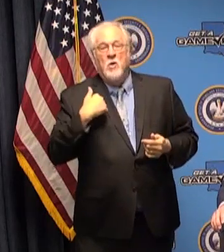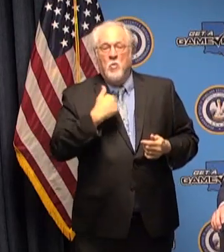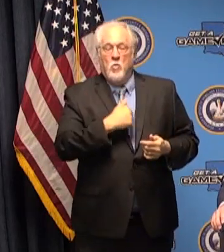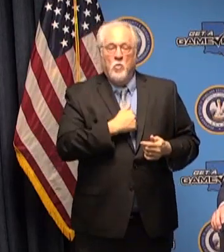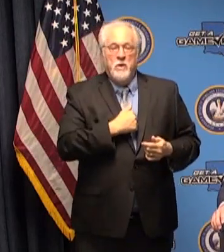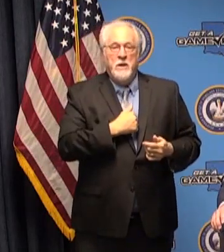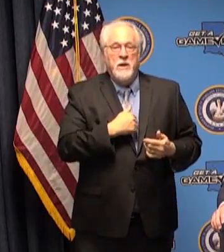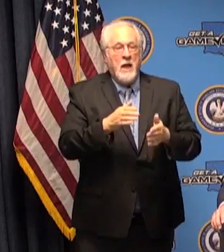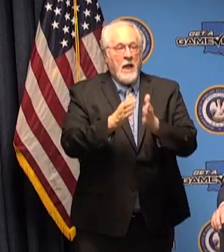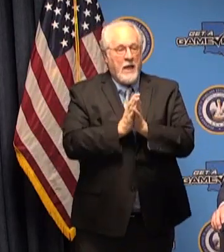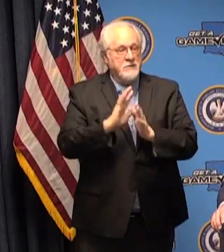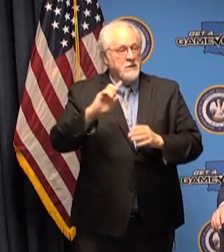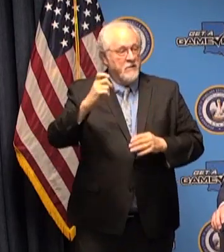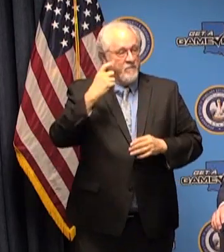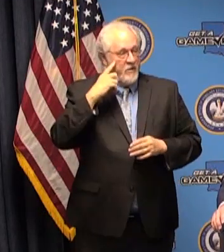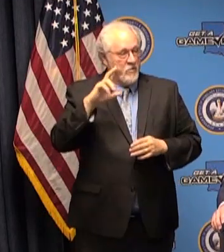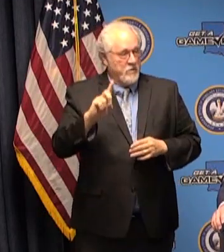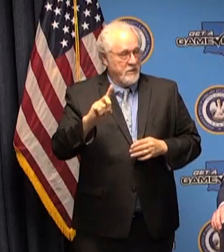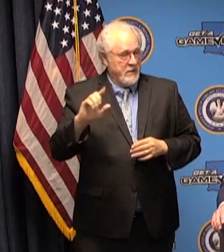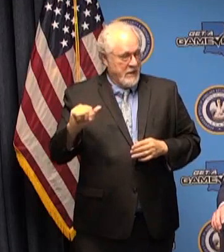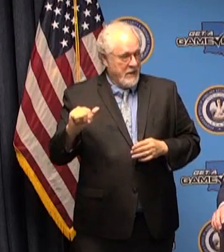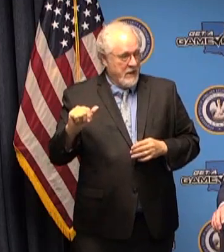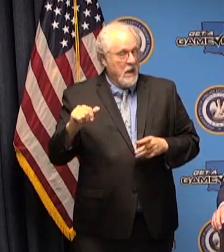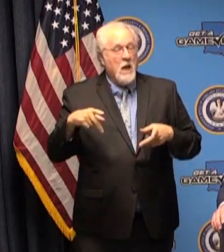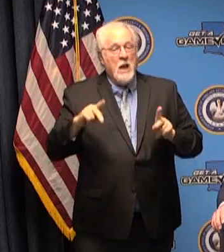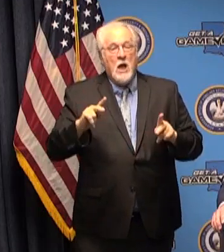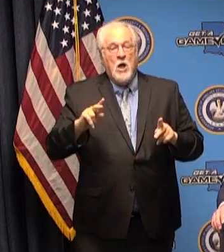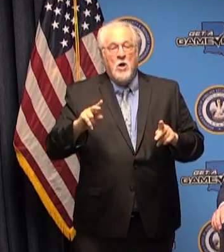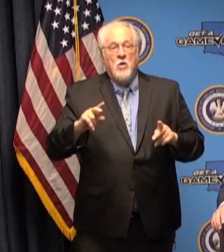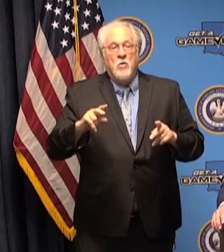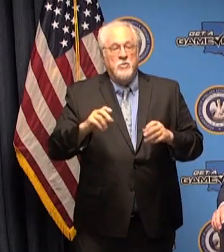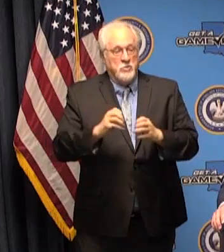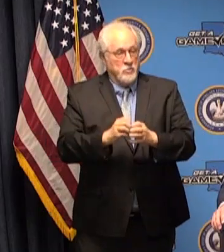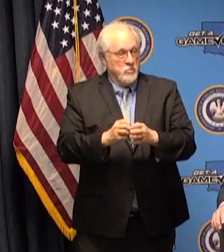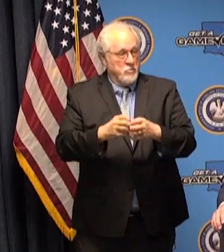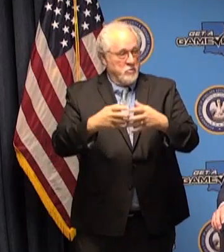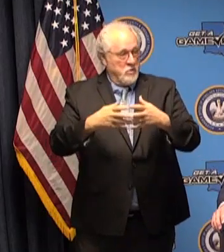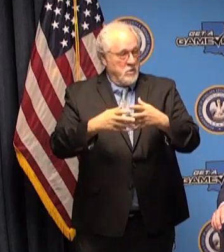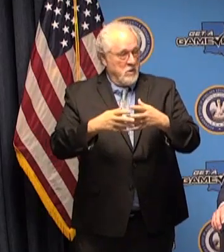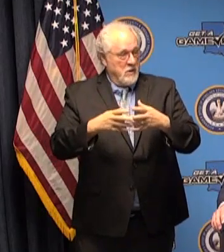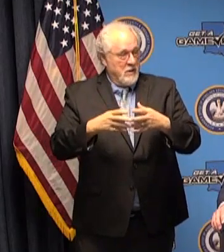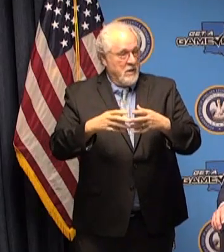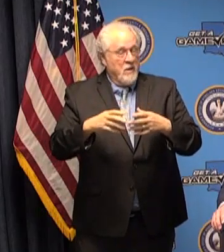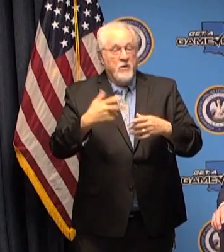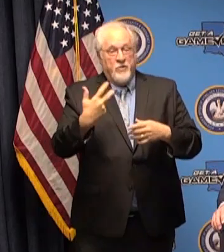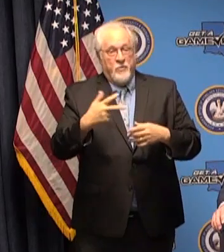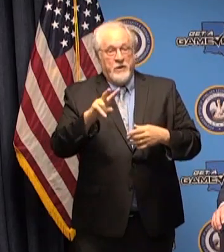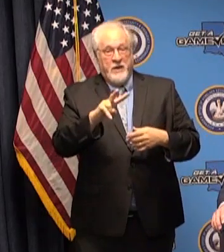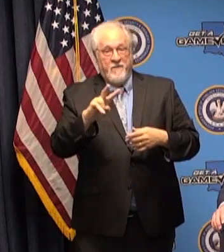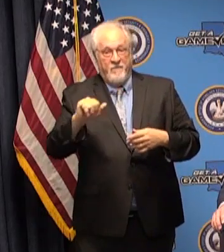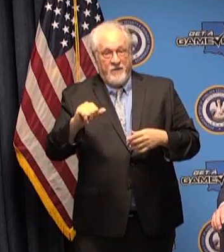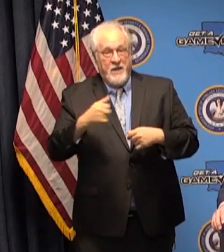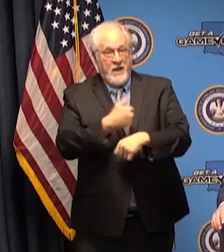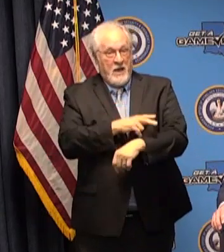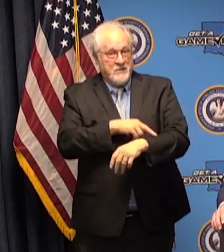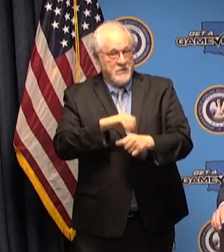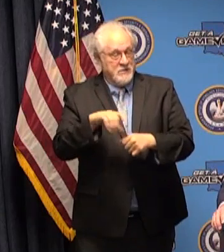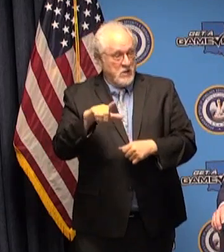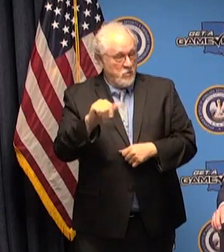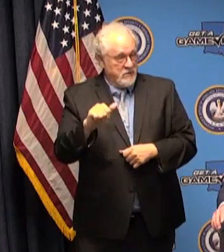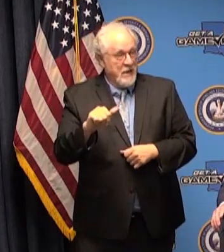we are asking the federal VA to allow us to surge into the 3 VA hospitals in